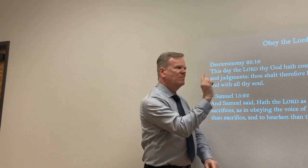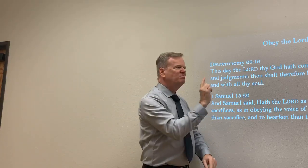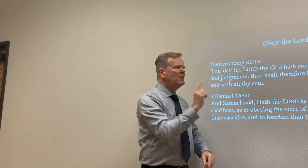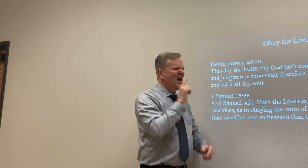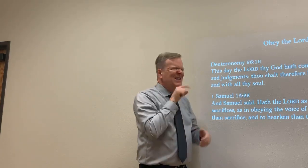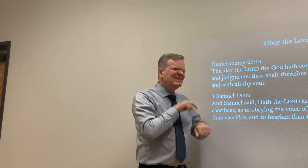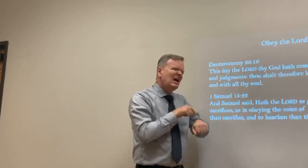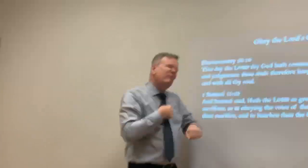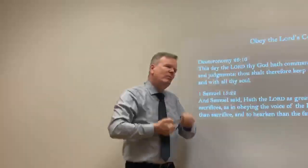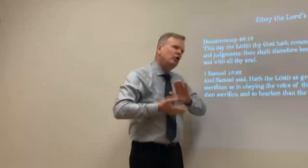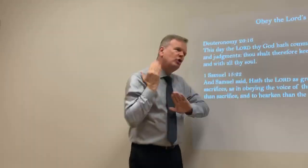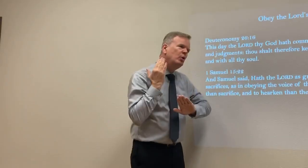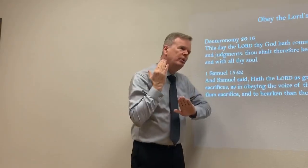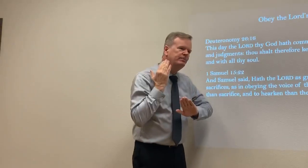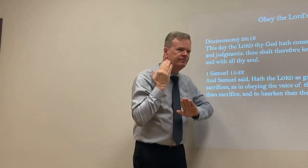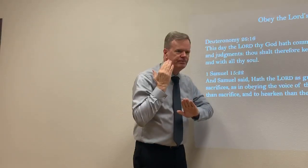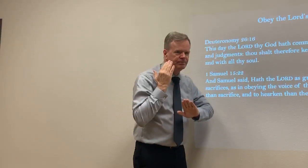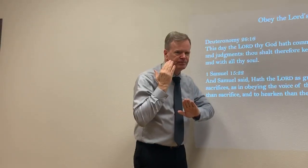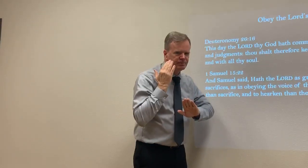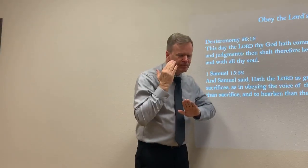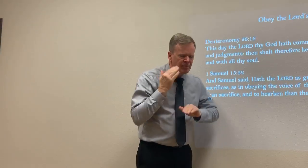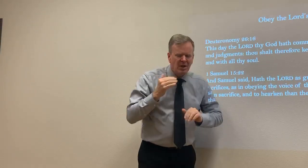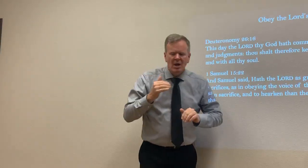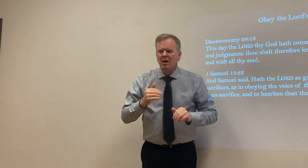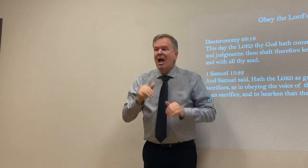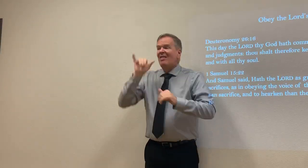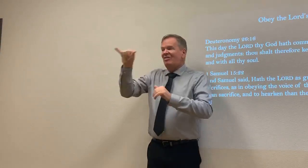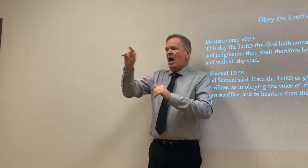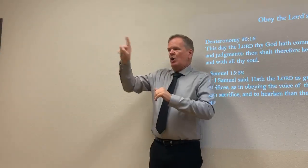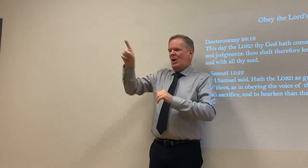Now, and like I said, the third time he has this conversation with the pastor, he tells him, hey, I'm leaving.